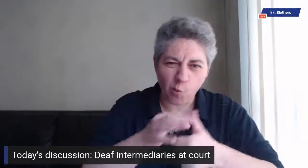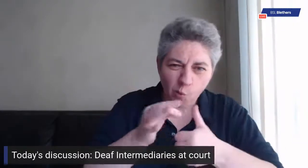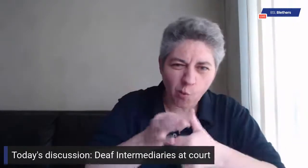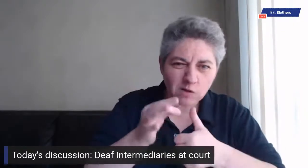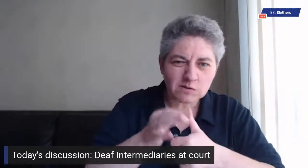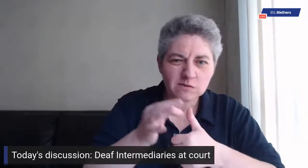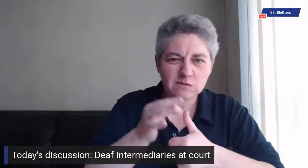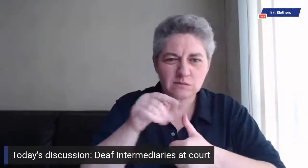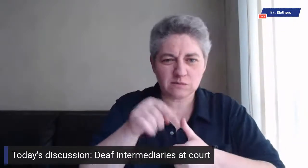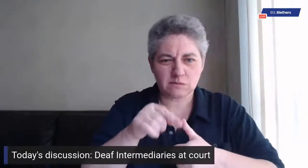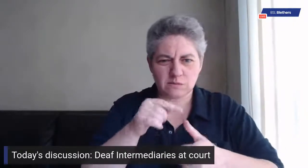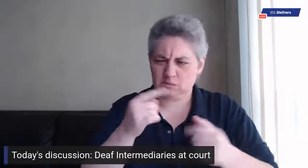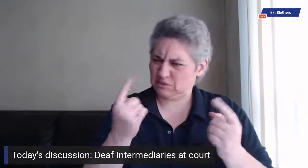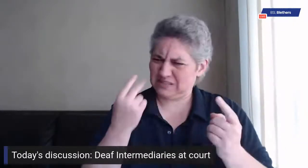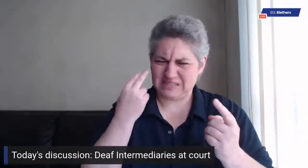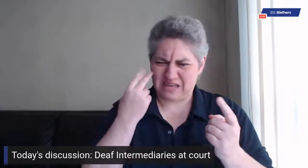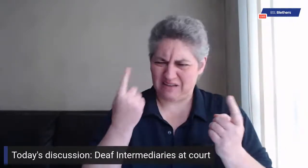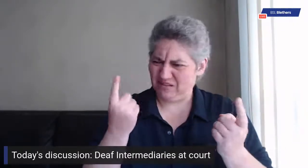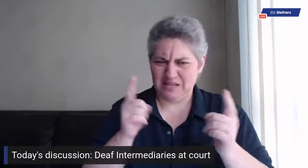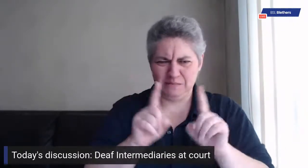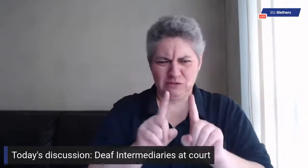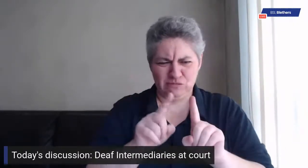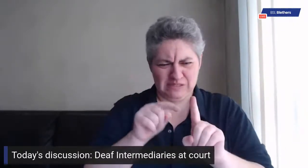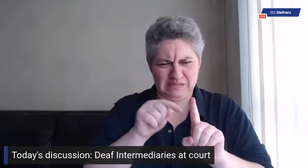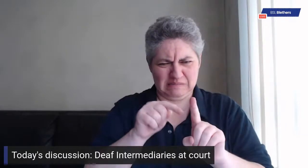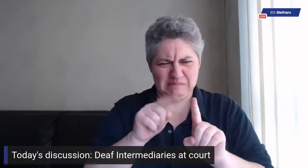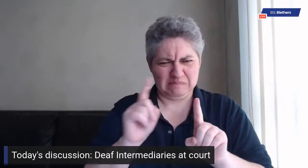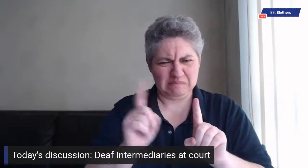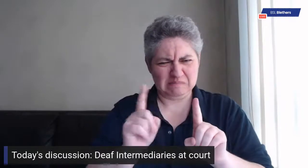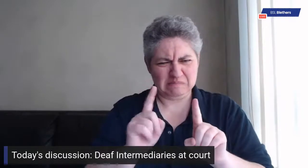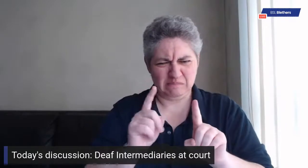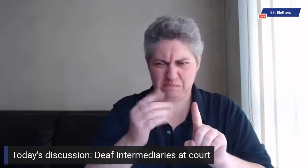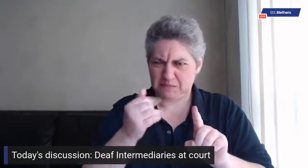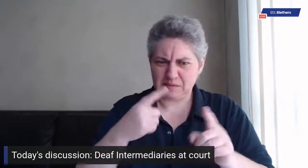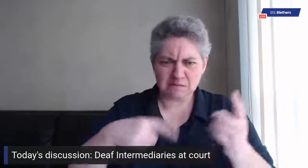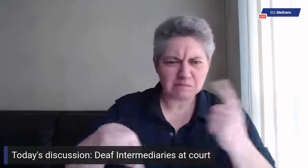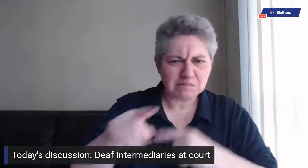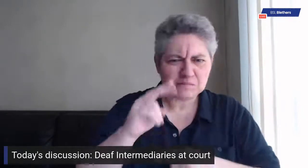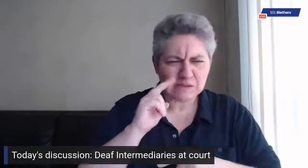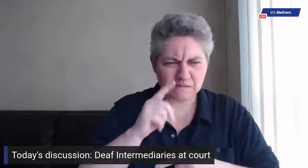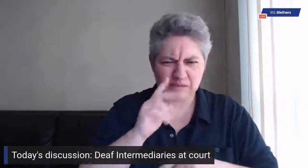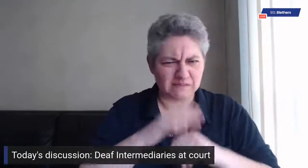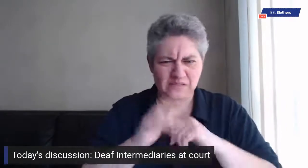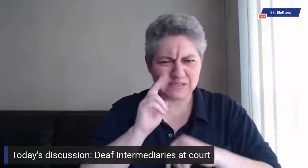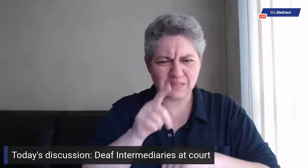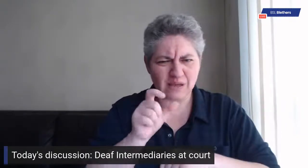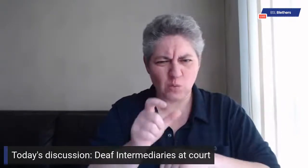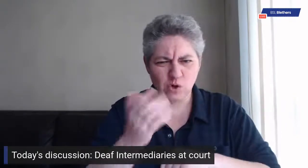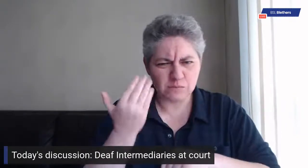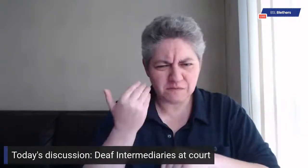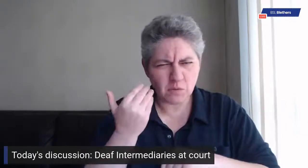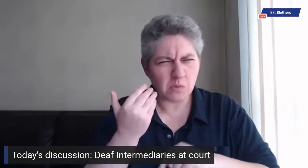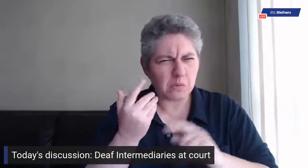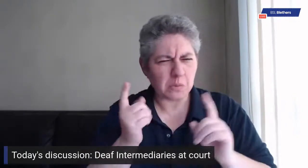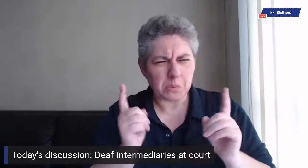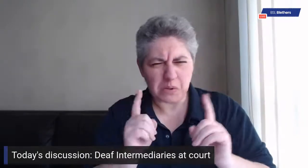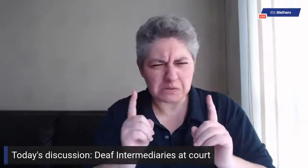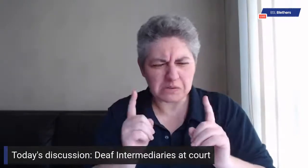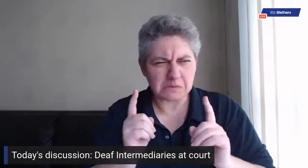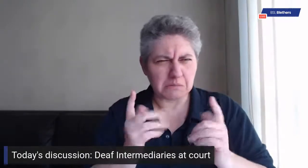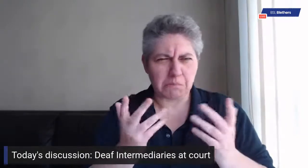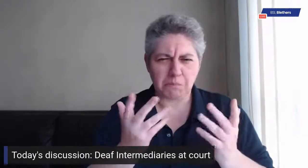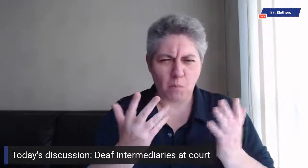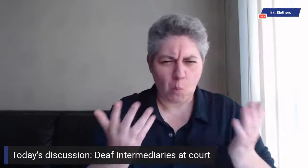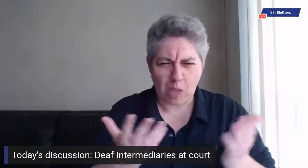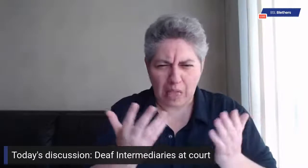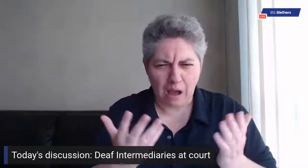BDA. So we'll be talking about what is a deaf intermediary. Maybe some of you at home have never seen that